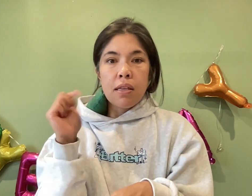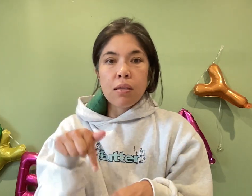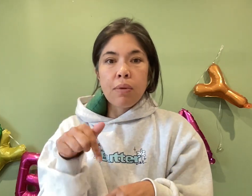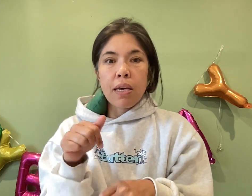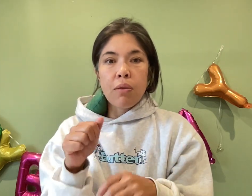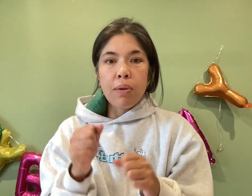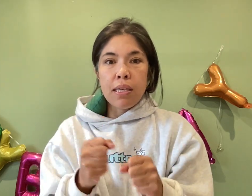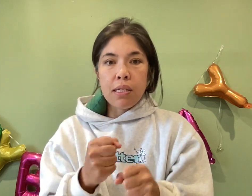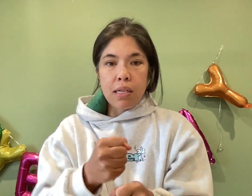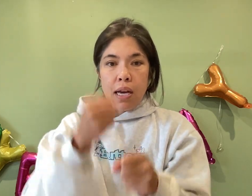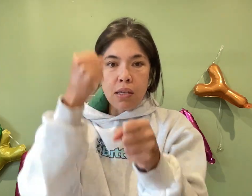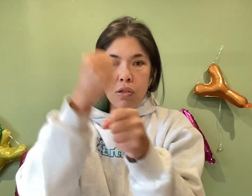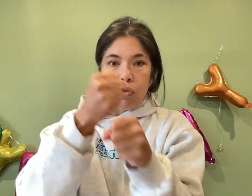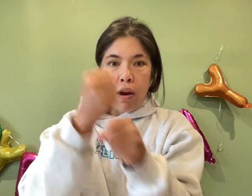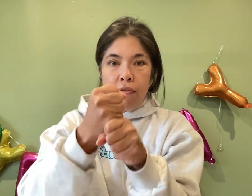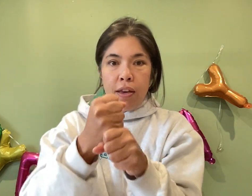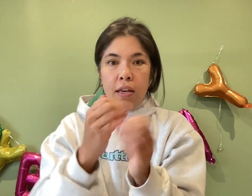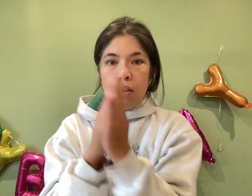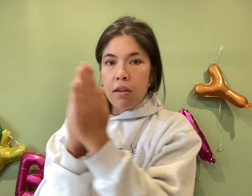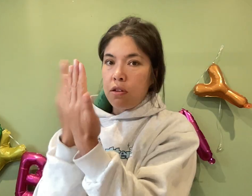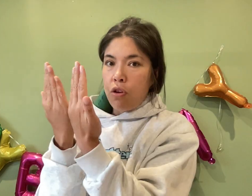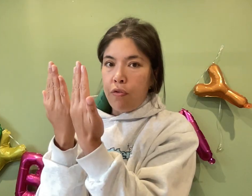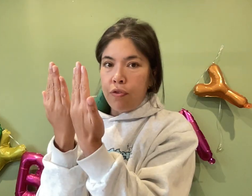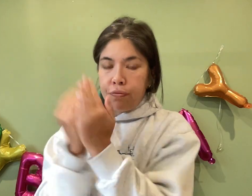This week we did it as graphic novel.